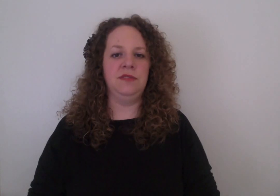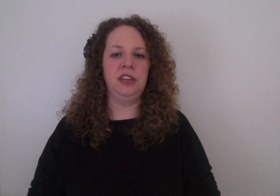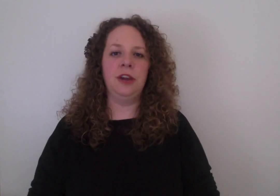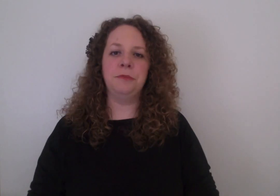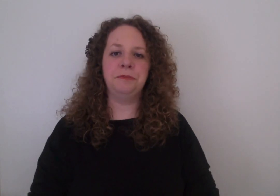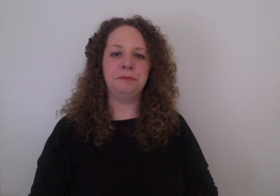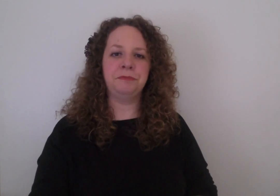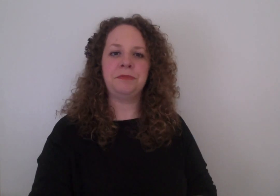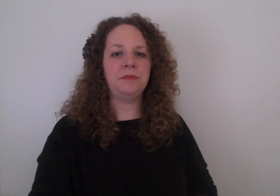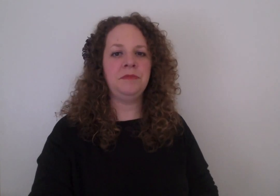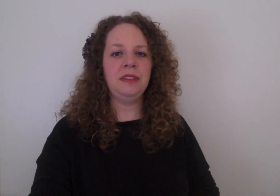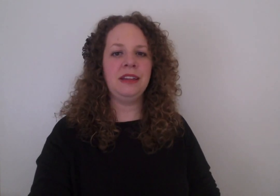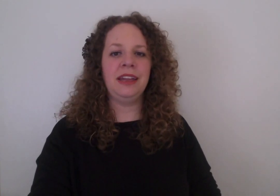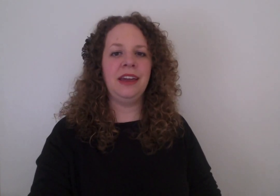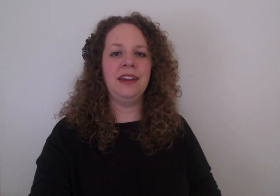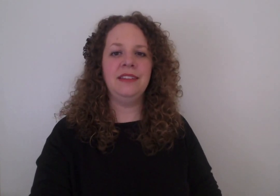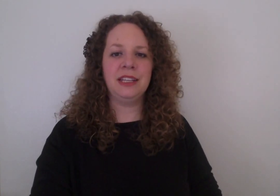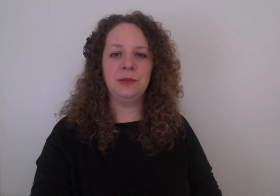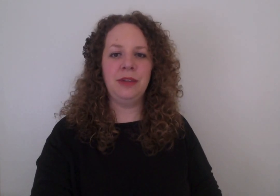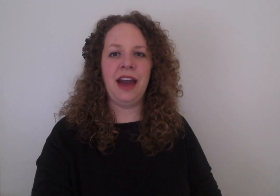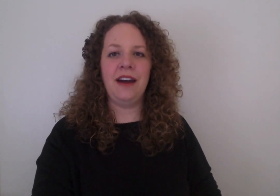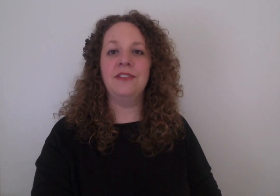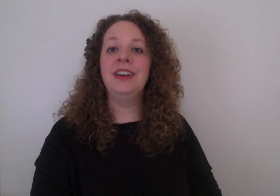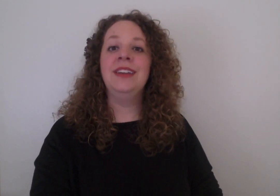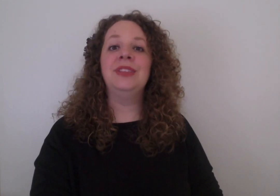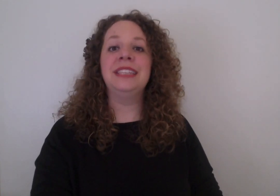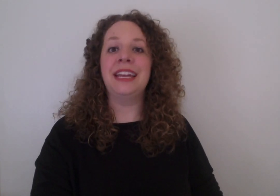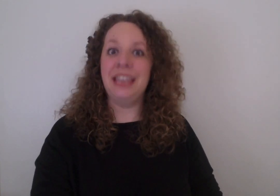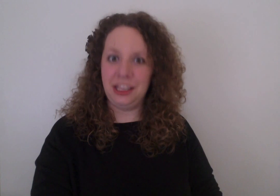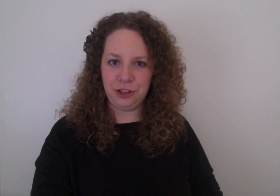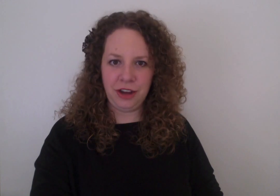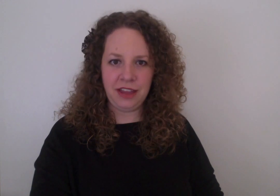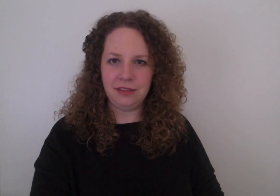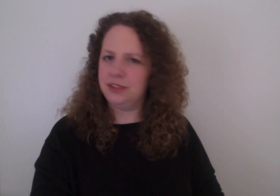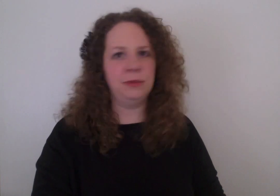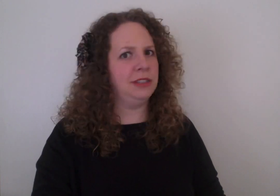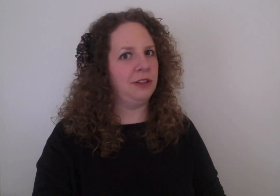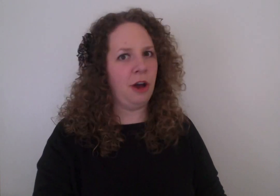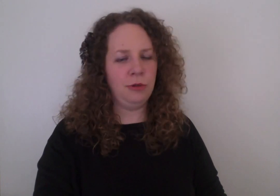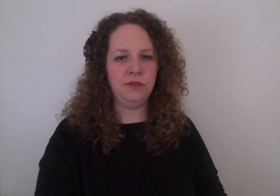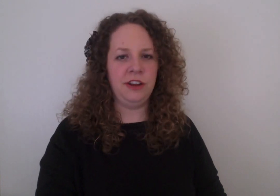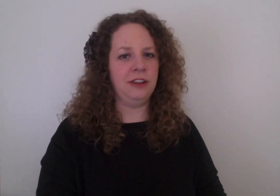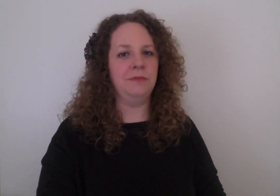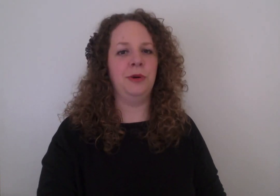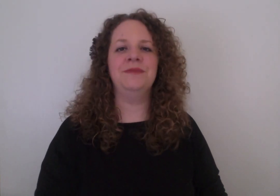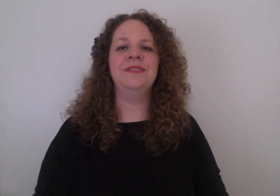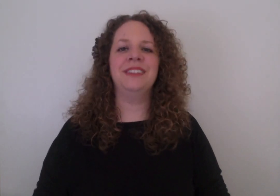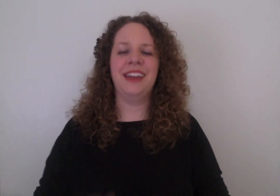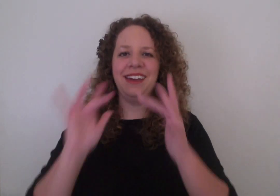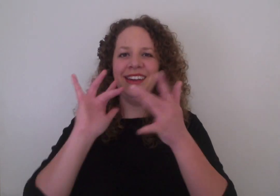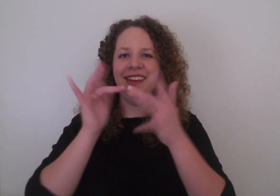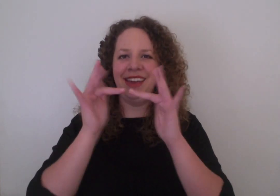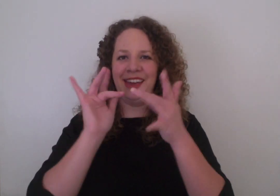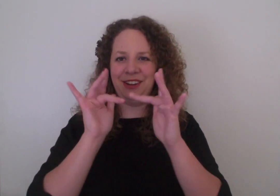video. Okay, next we have the sign internet. This one is oh so very important. Okay,